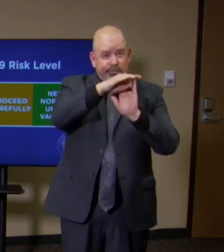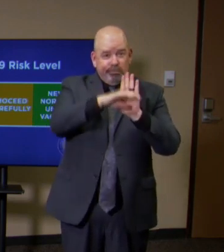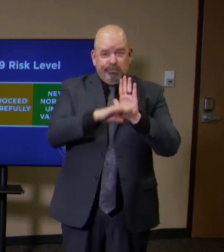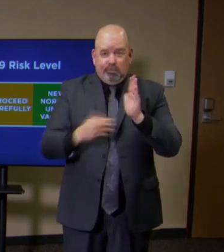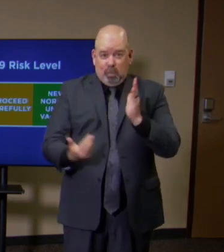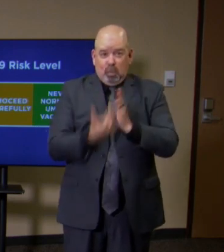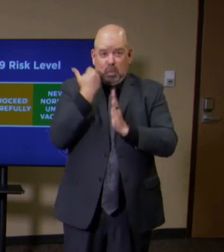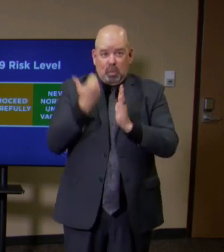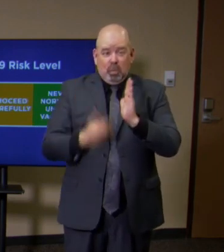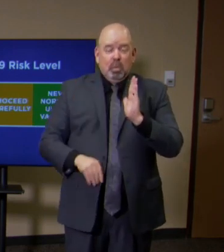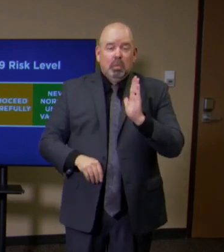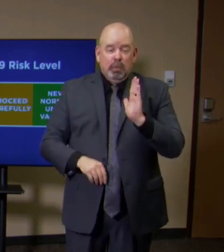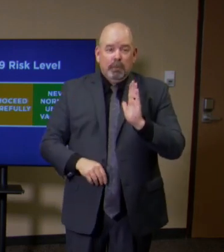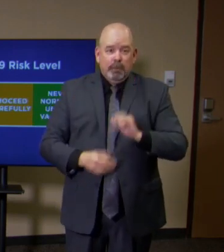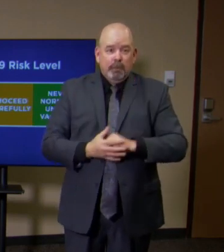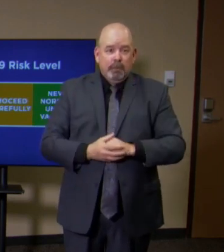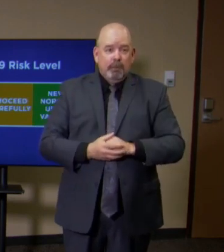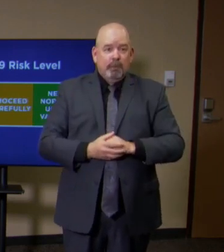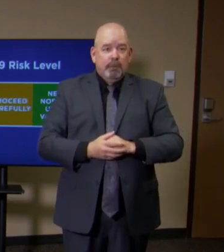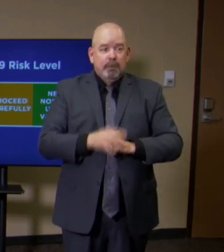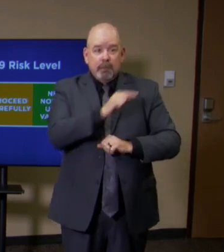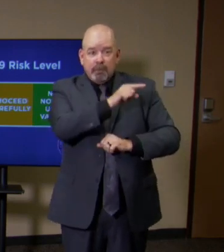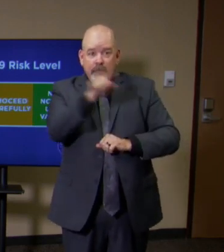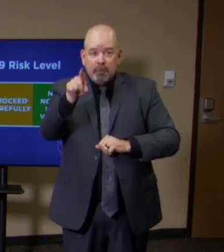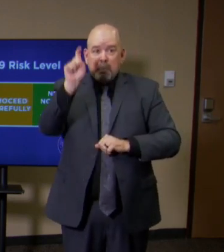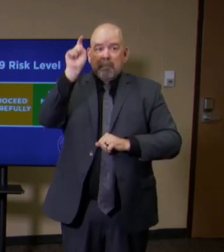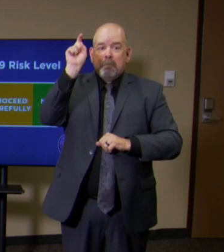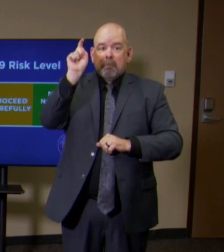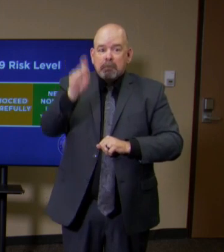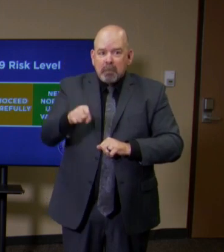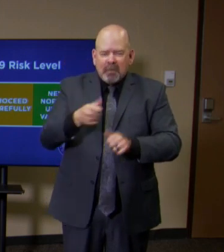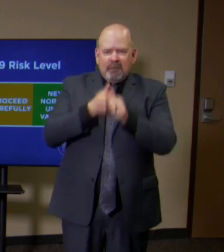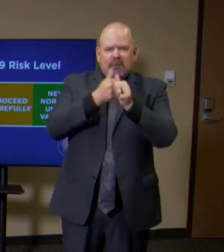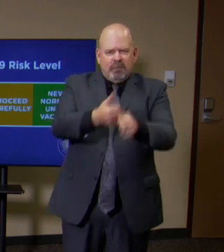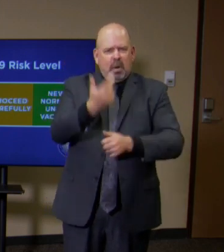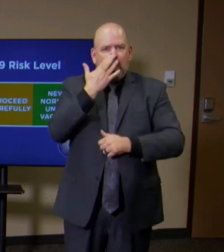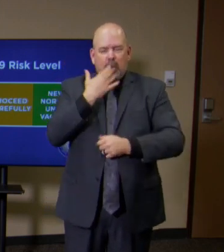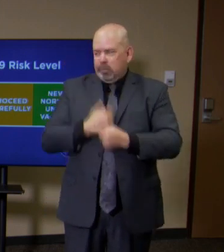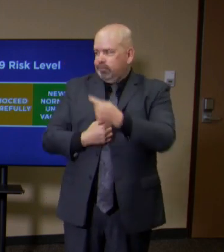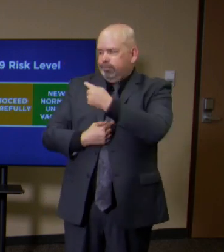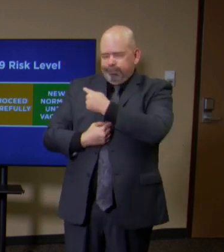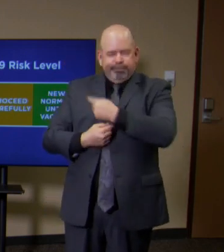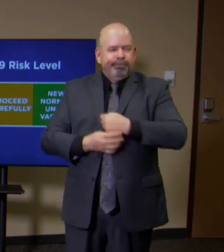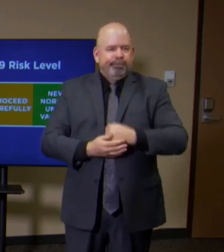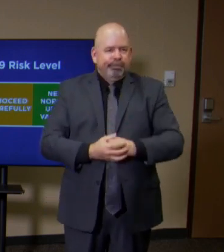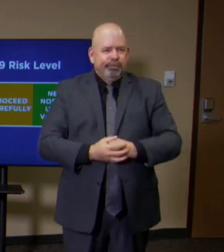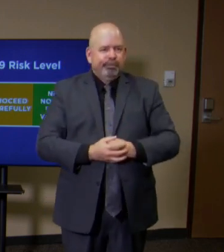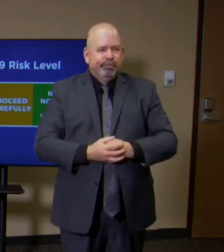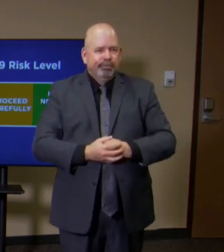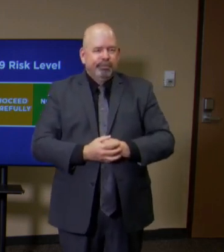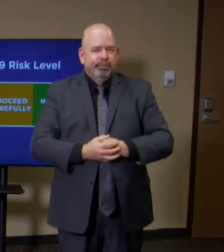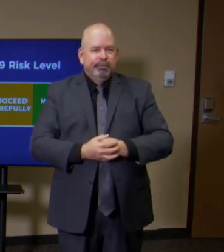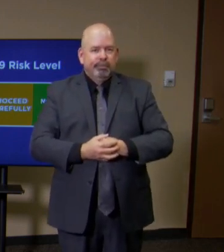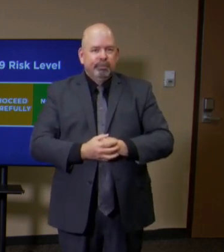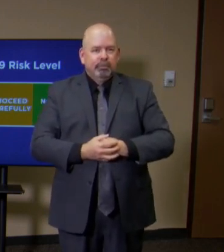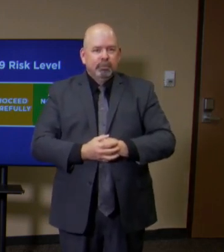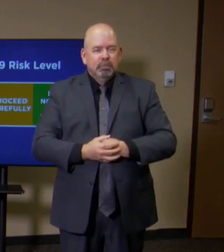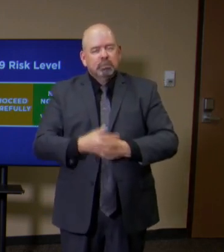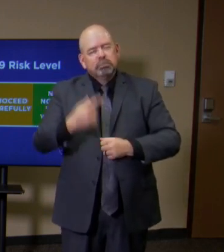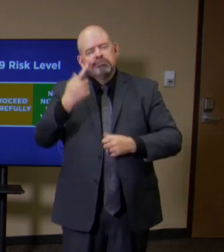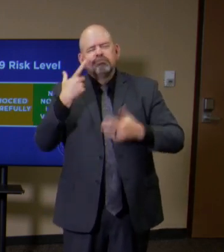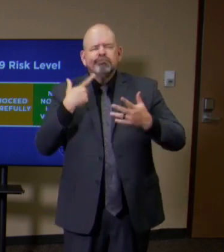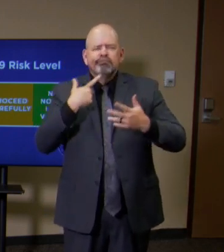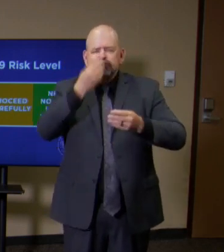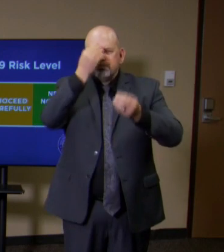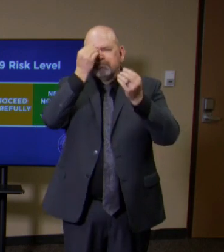color that we're currently in to be recommended by public health. So for instance, we can't